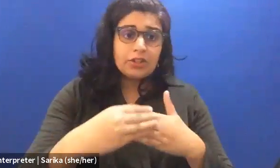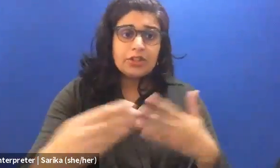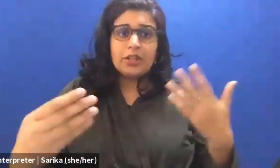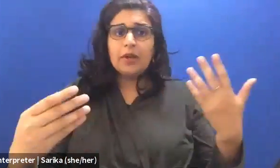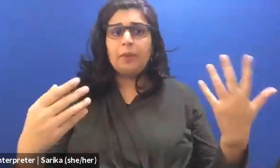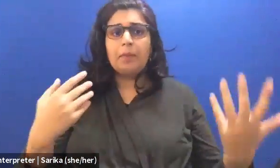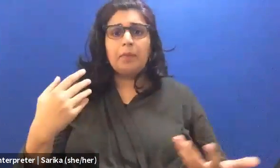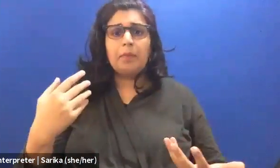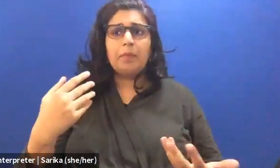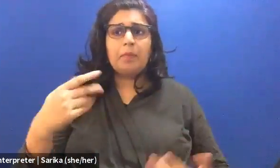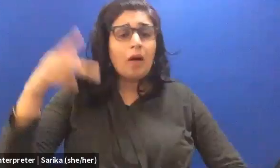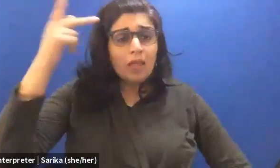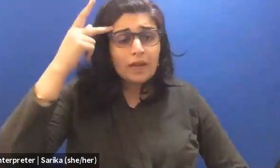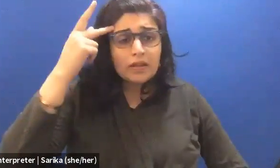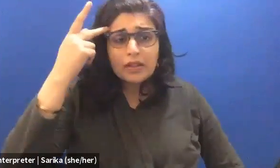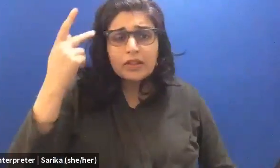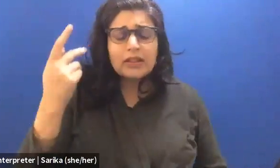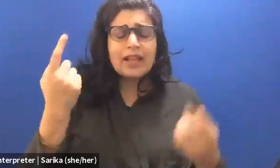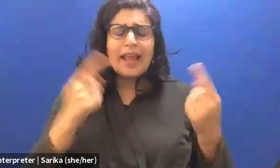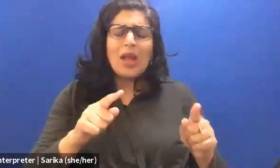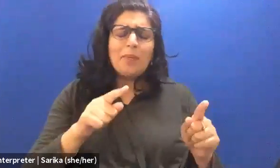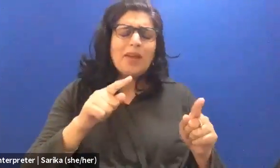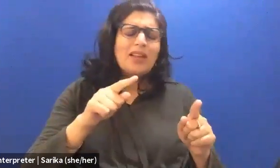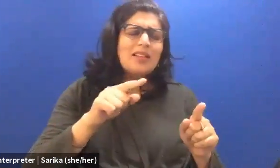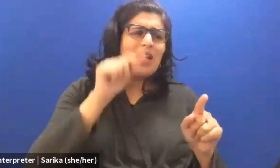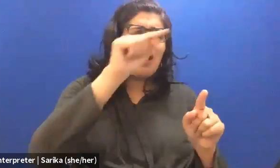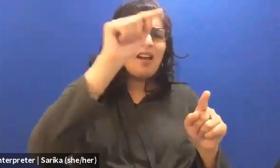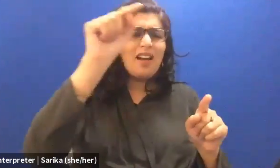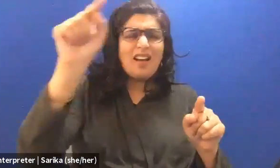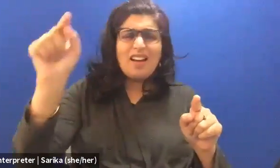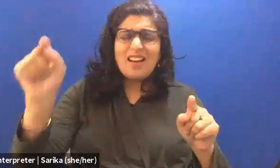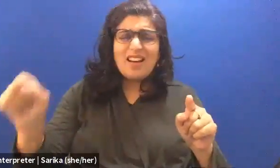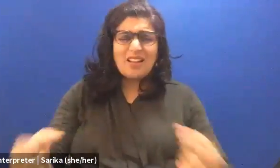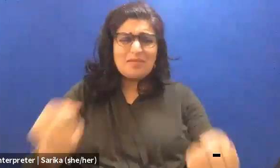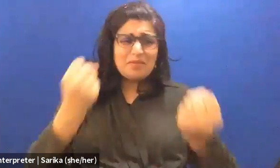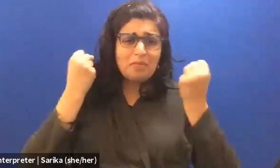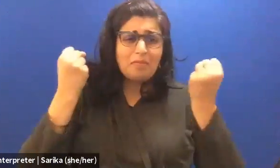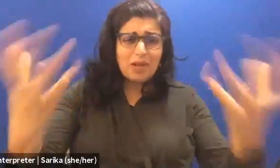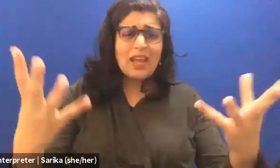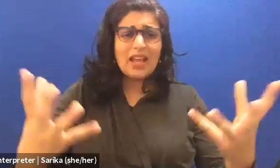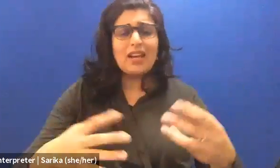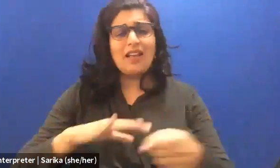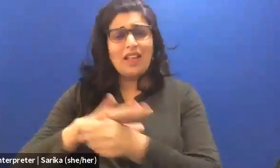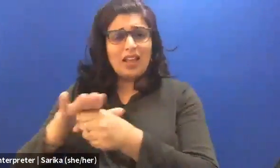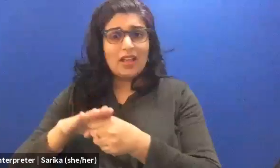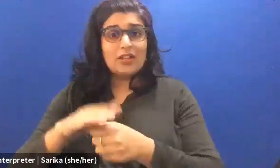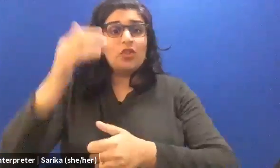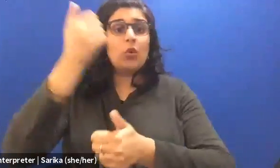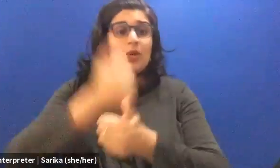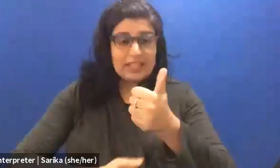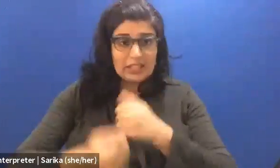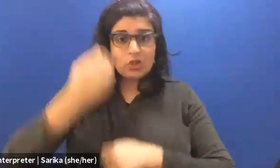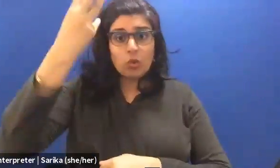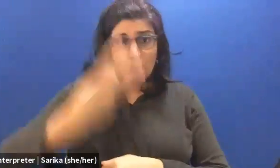and in politics and in so many different areas. So we will spend each week, each